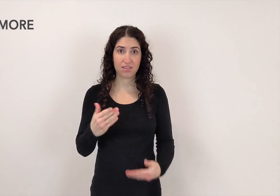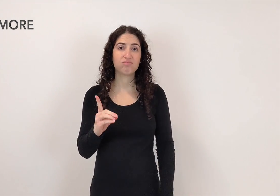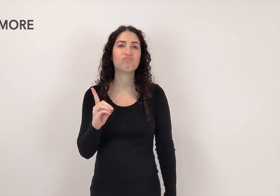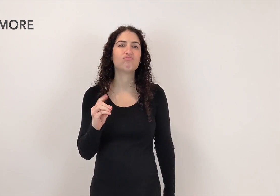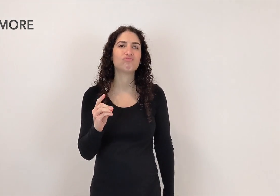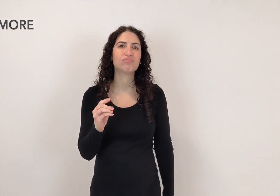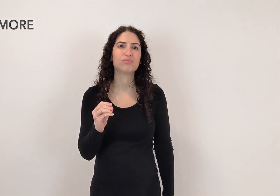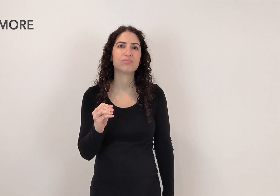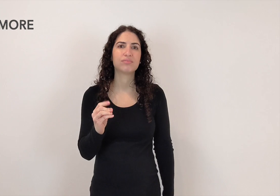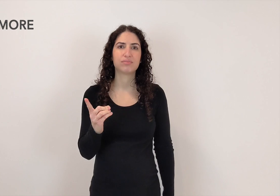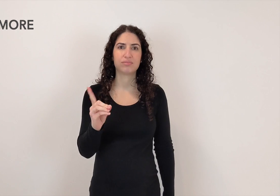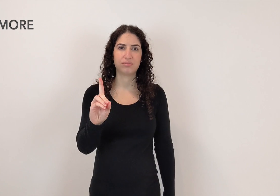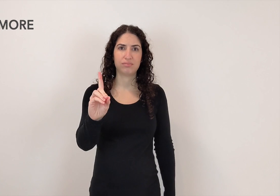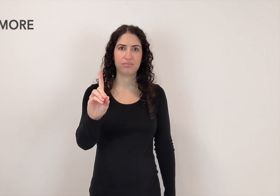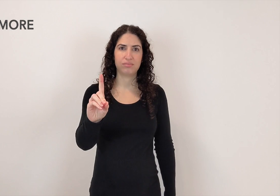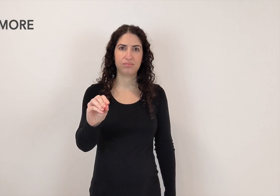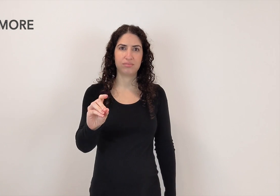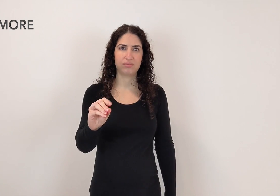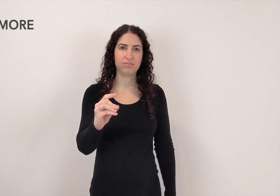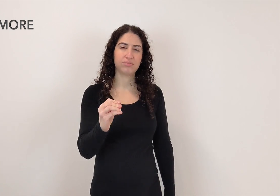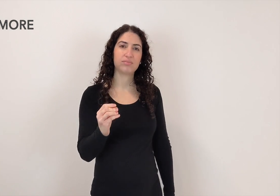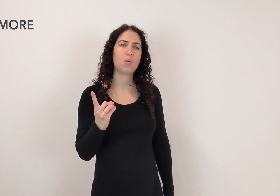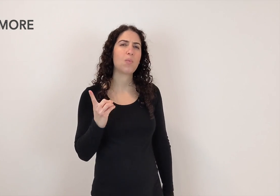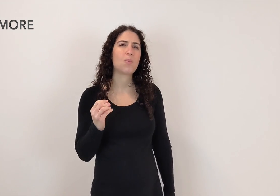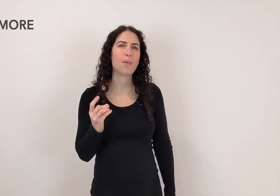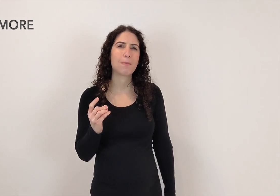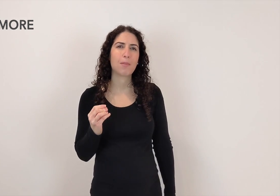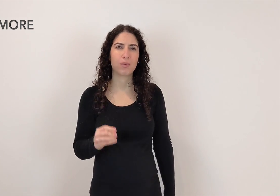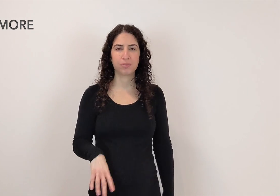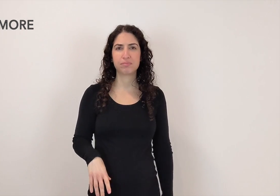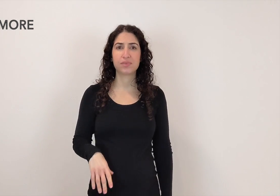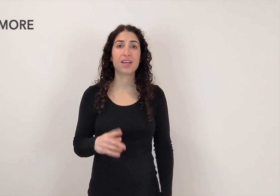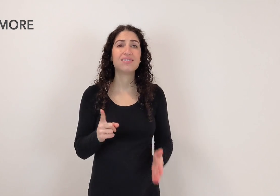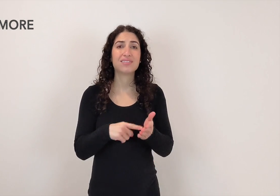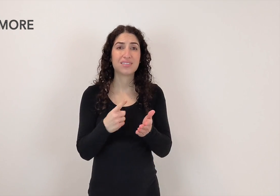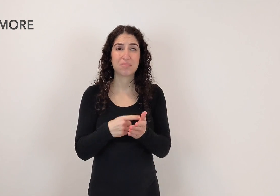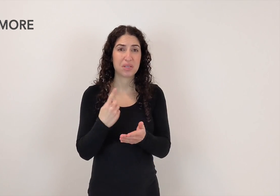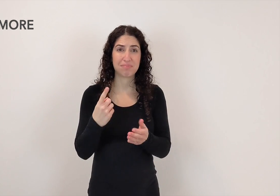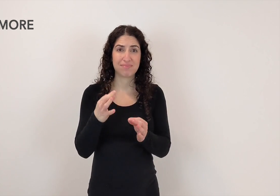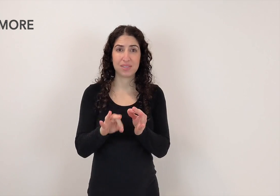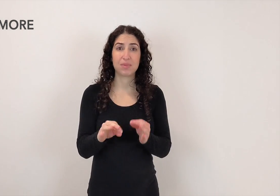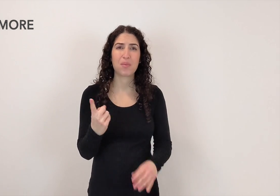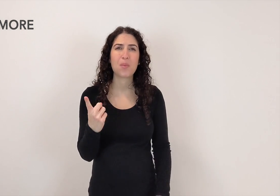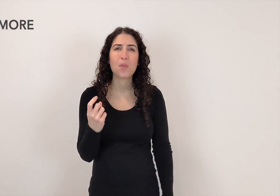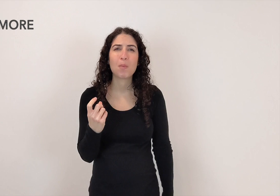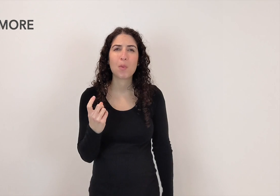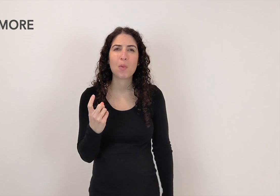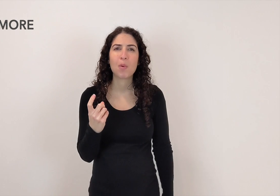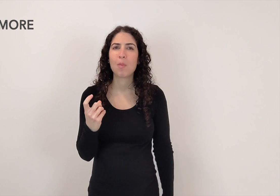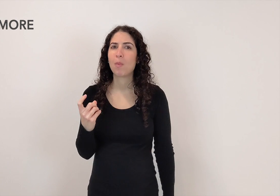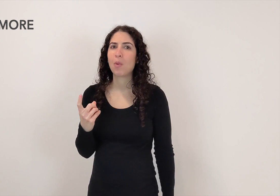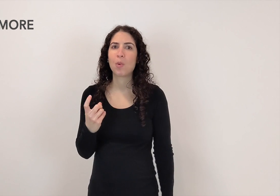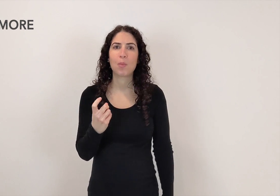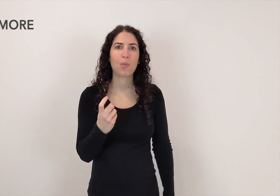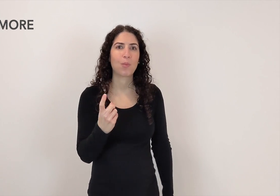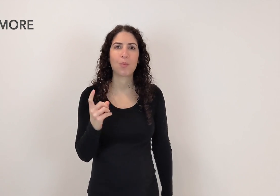Or one-handed, one more. One more. Or sometimes simply one more. One more.